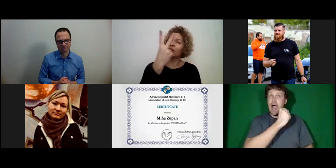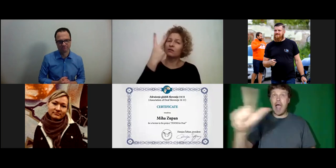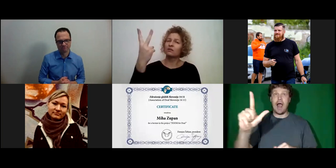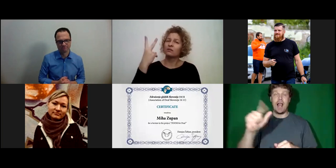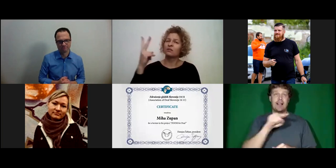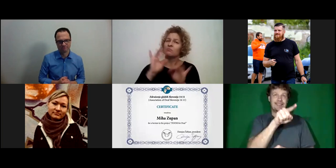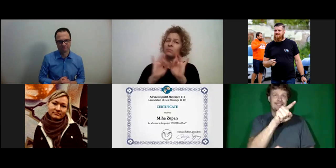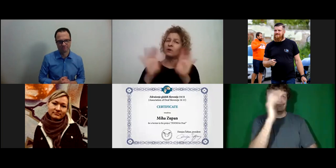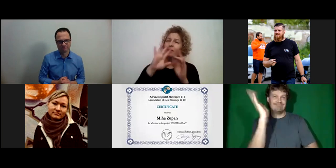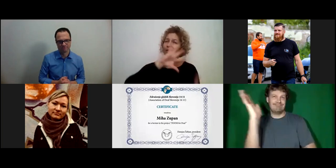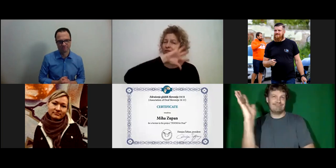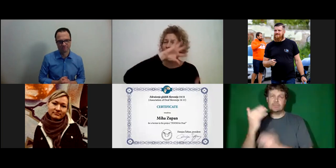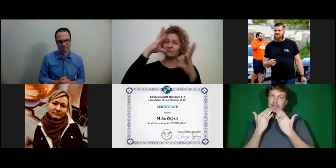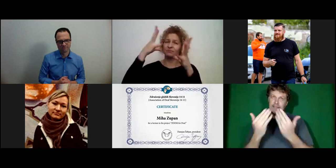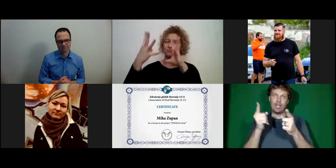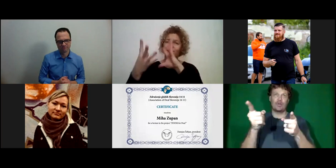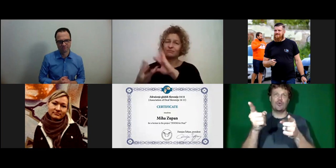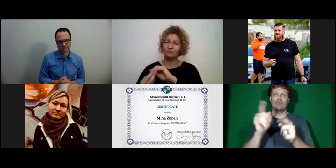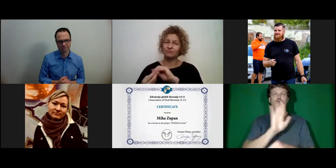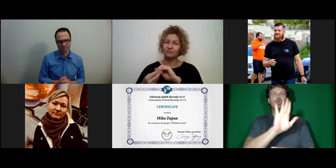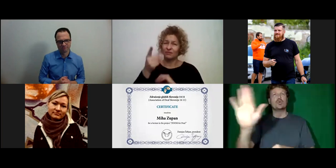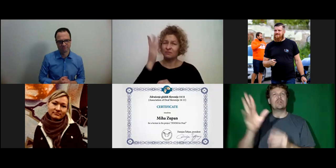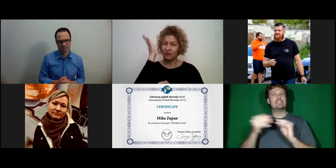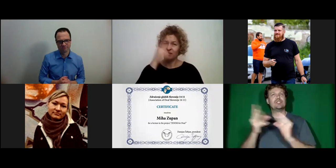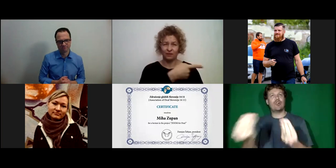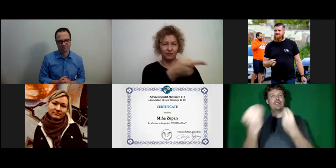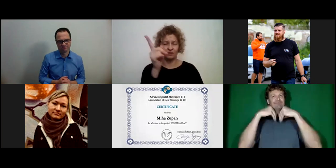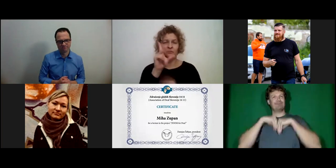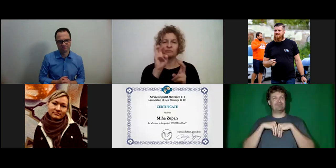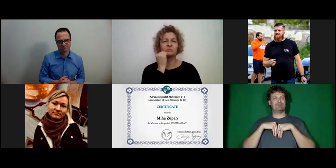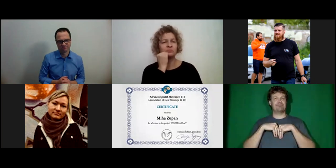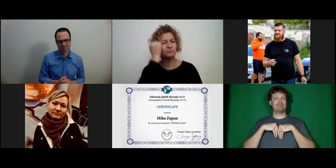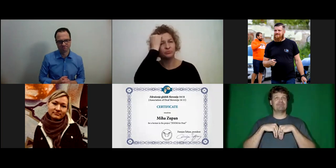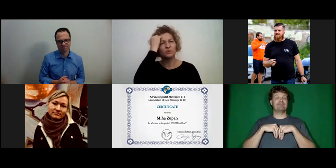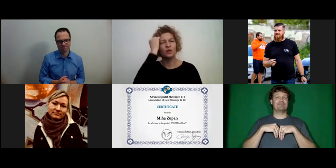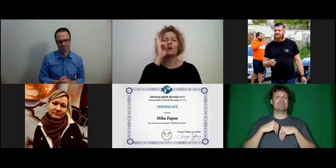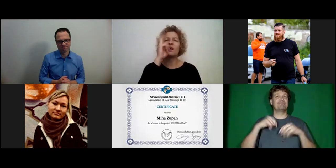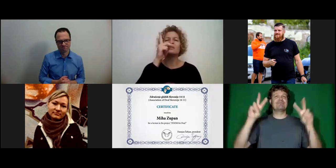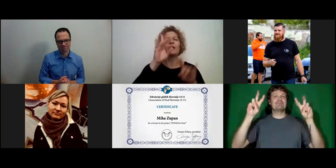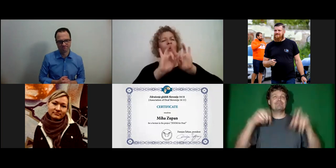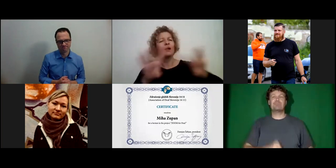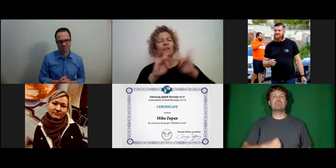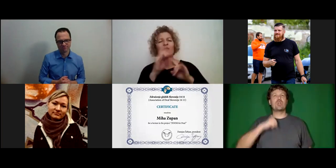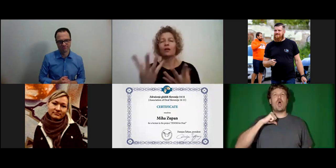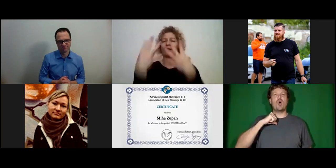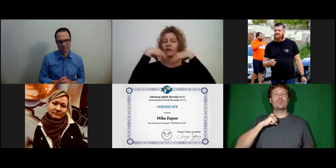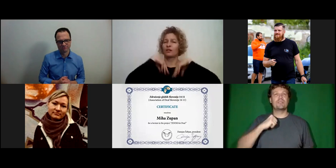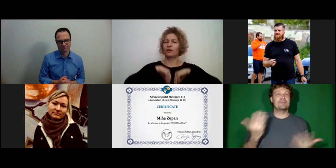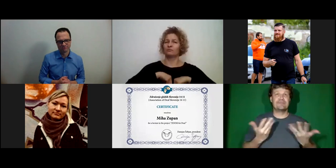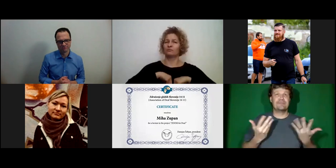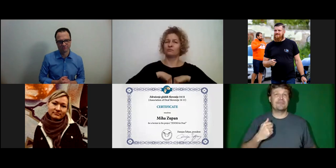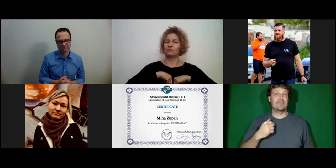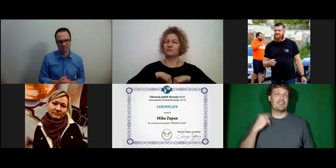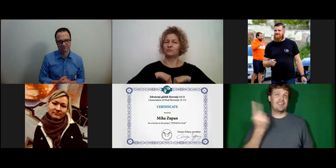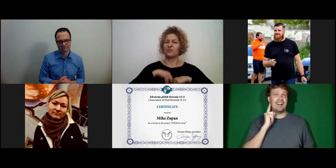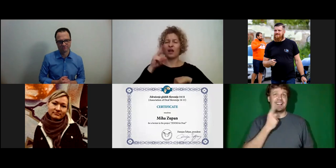you interpret all the different presenters. And thank you to all the other presenters for sharing your stories, for